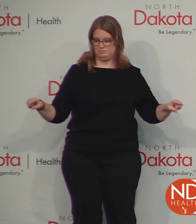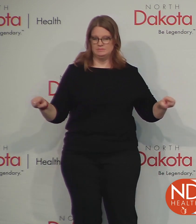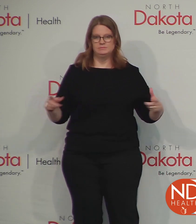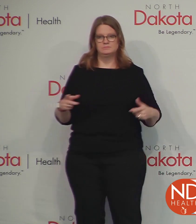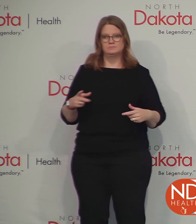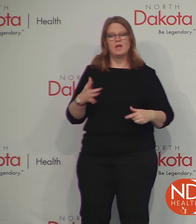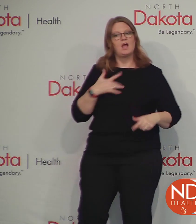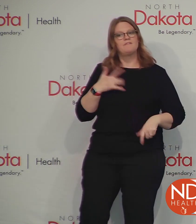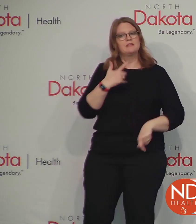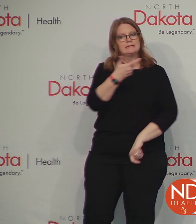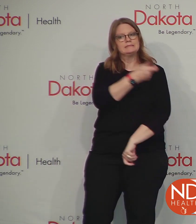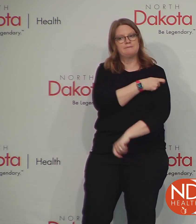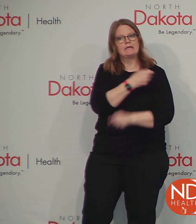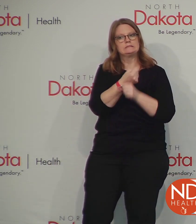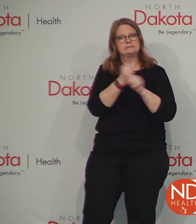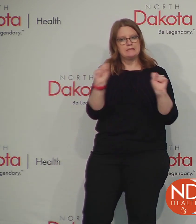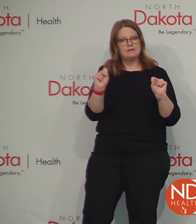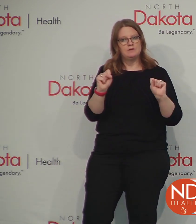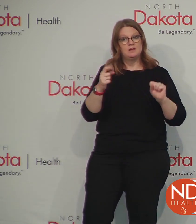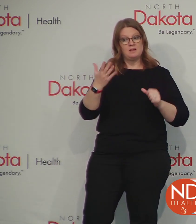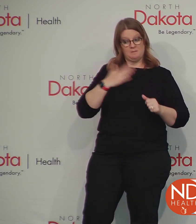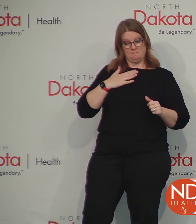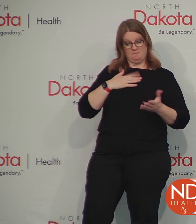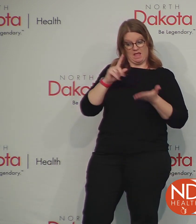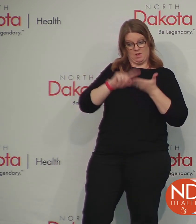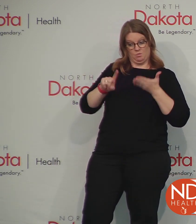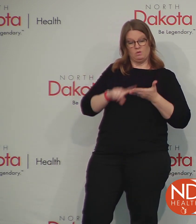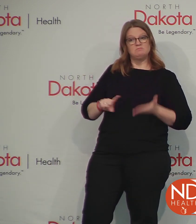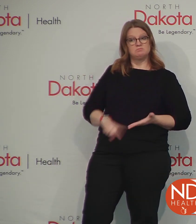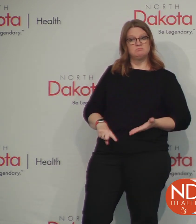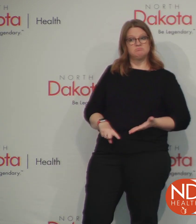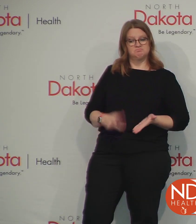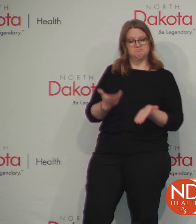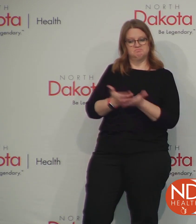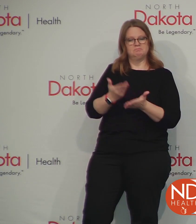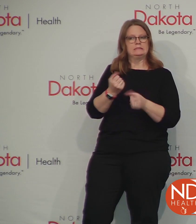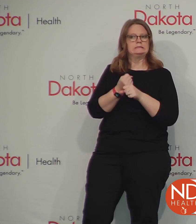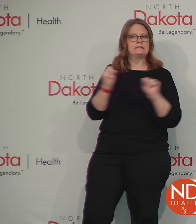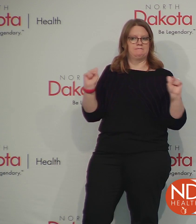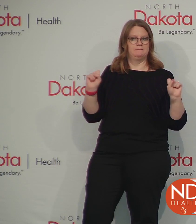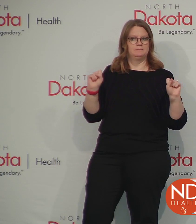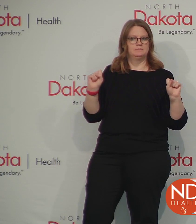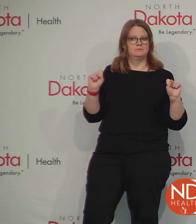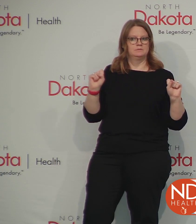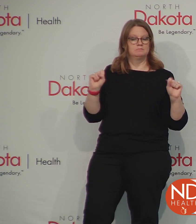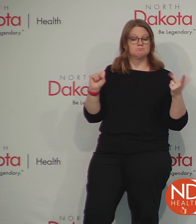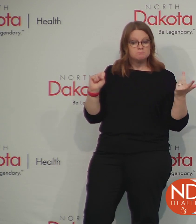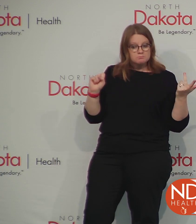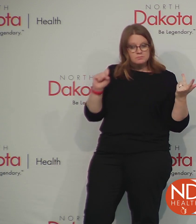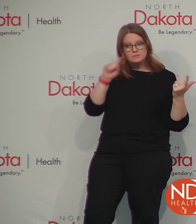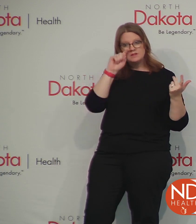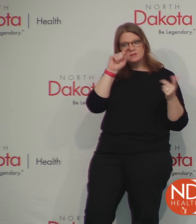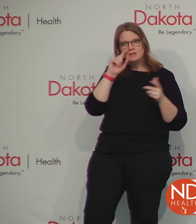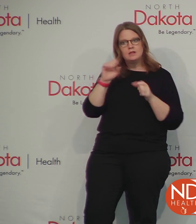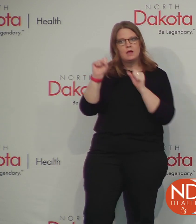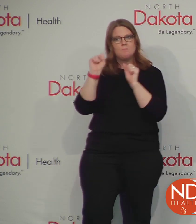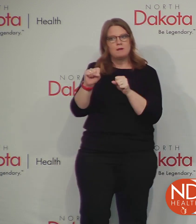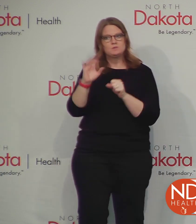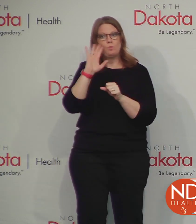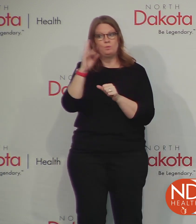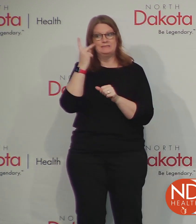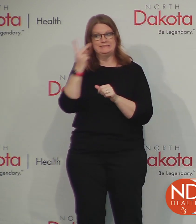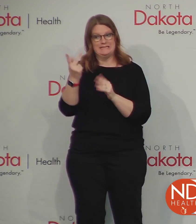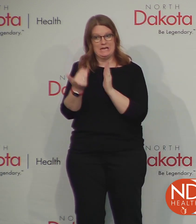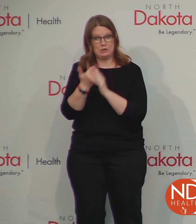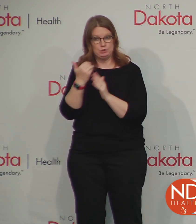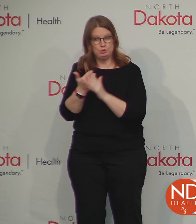is safe. In fact, I know, based on the research that I have done, that it is safe. However, I also know that it's possible that we will see new side effects come up